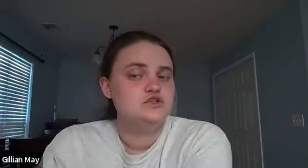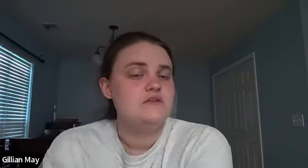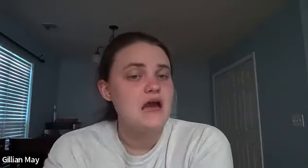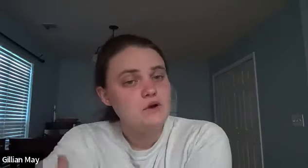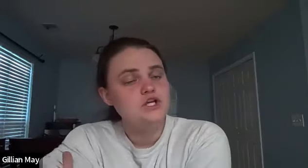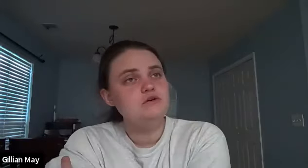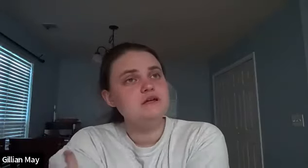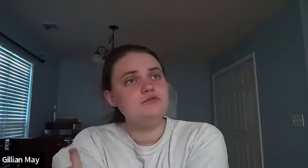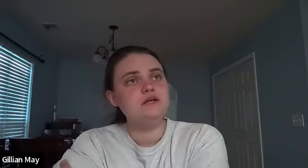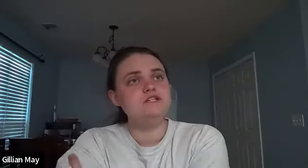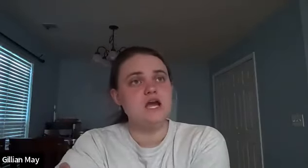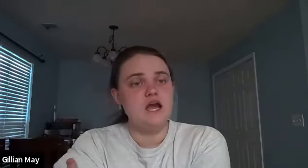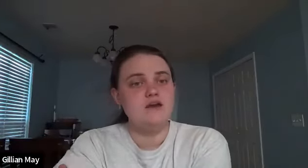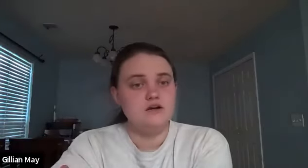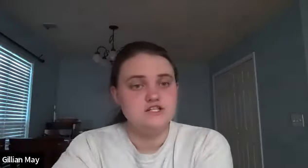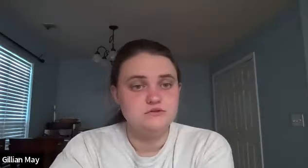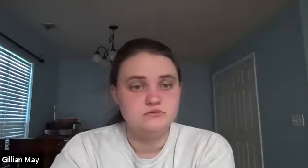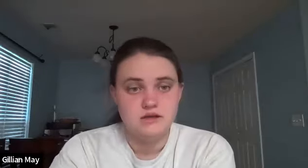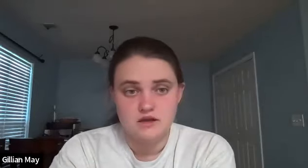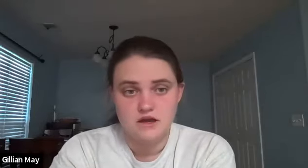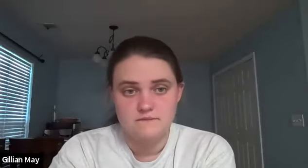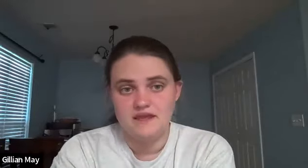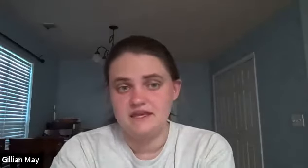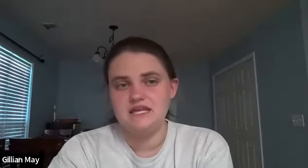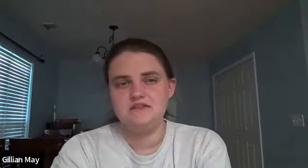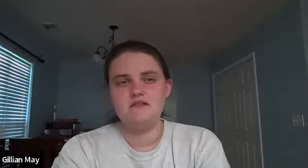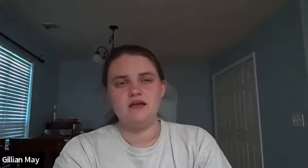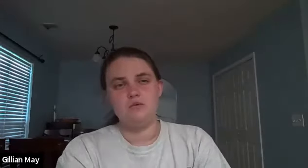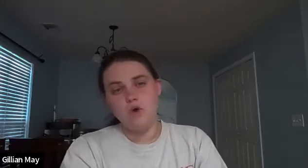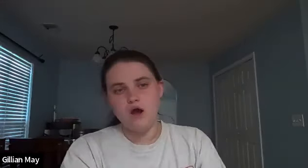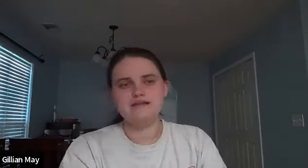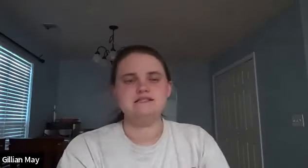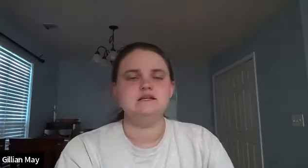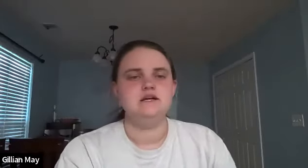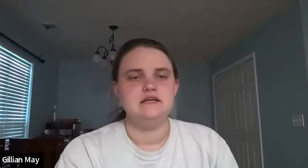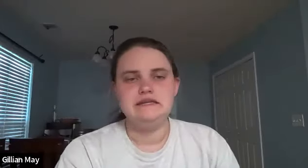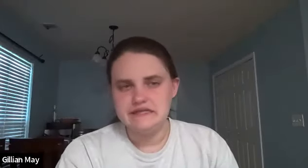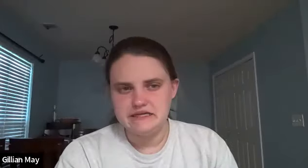So that one you can pretty much add onto like anything like want,